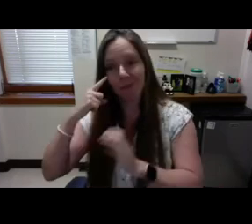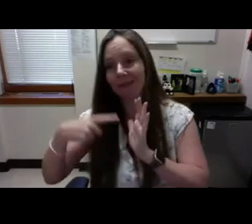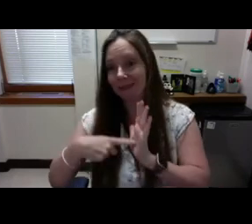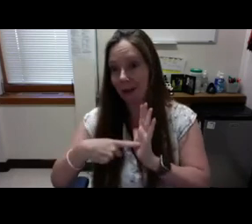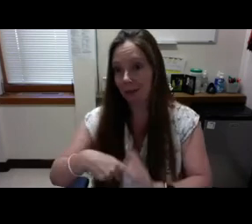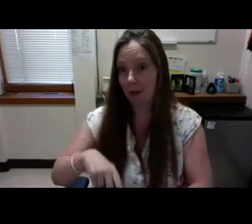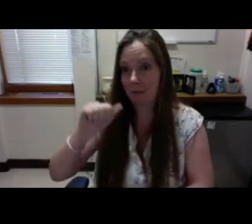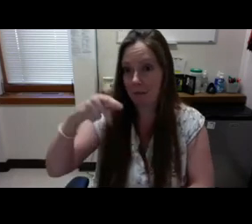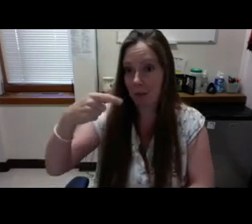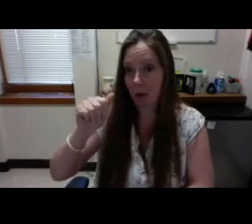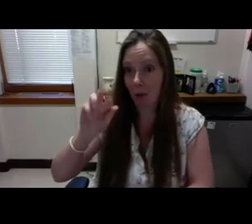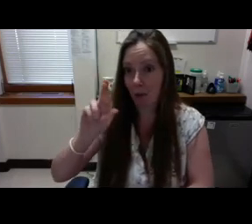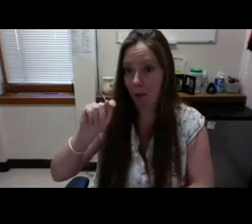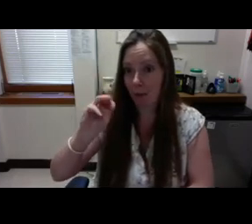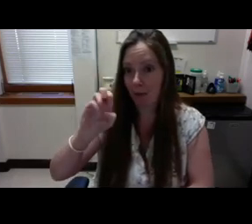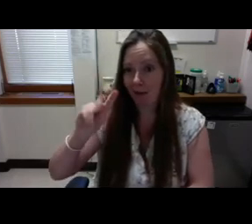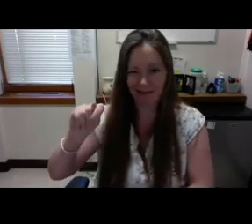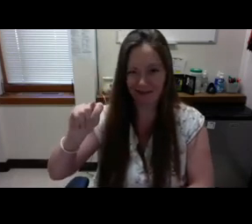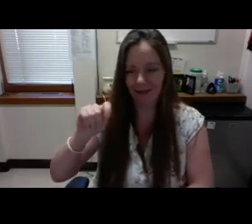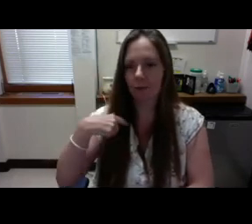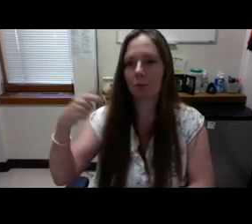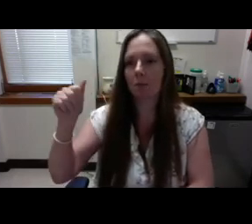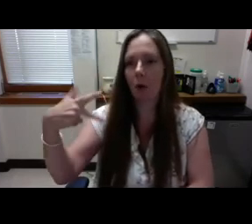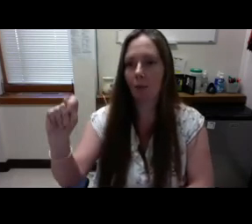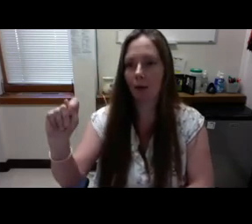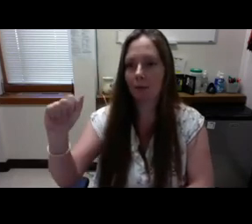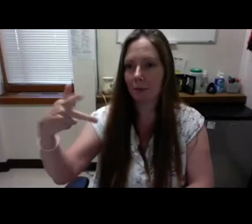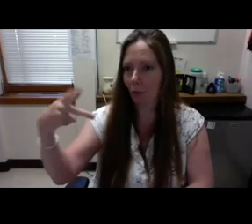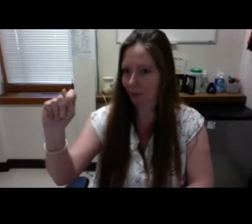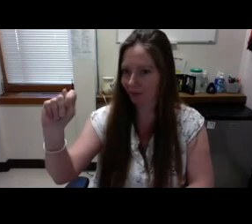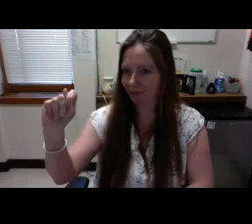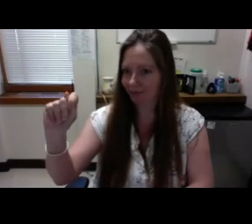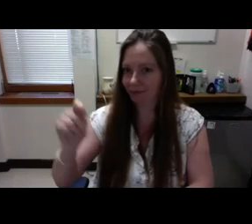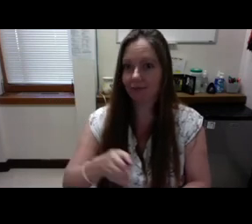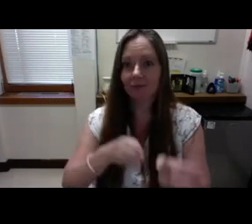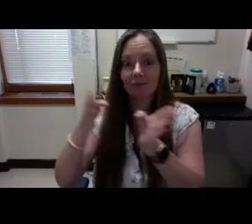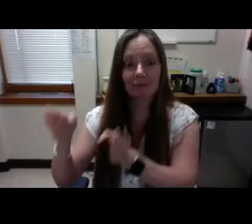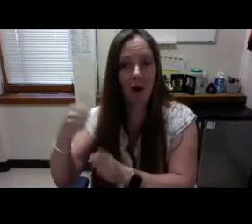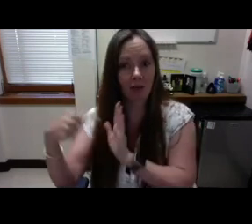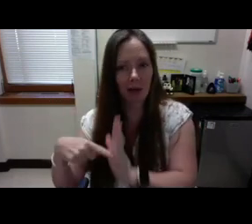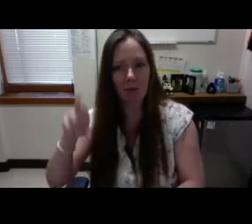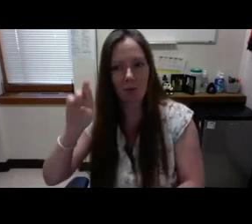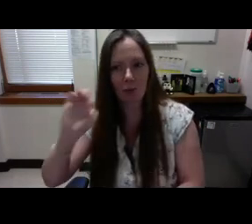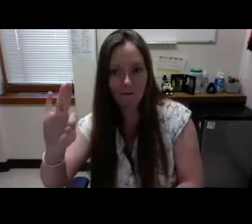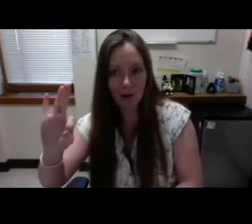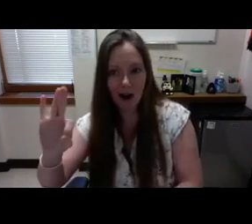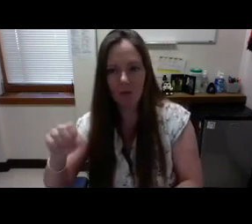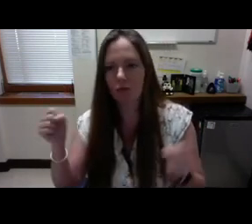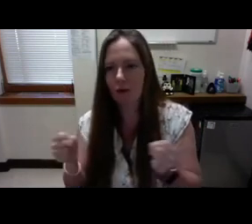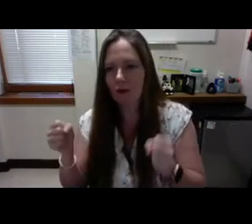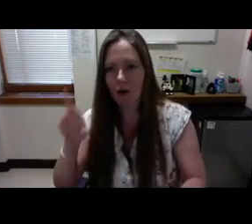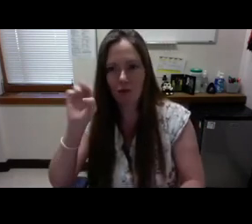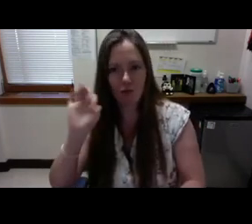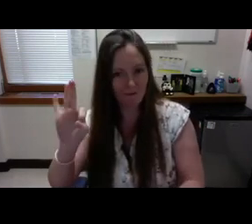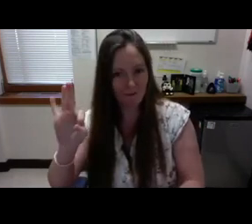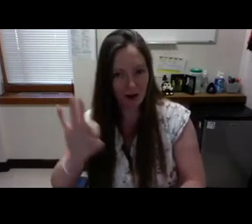not natural. And we also have abbreviations. For example, the word apartment, we tend to just say APT. Another example